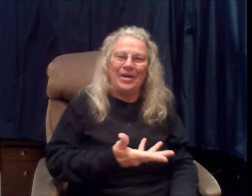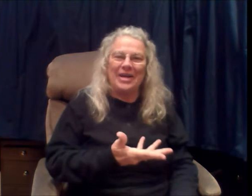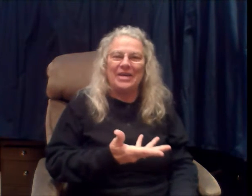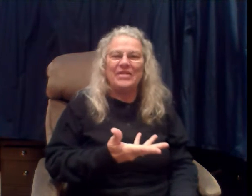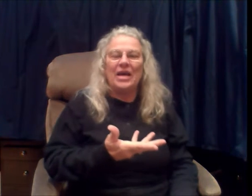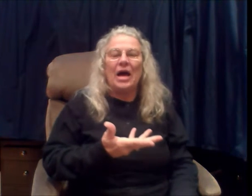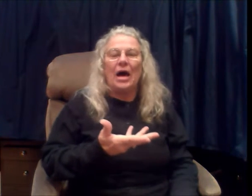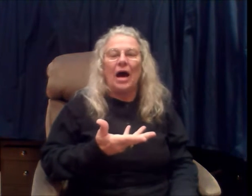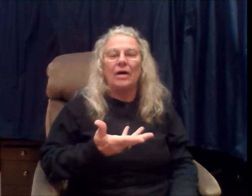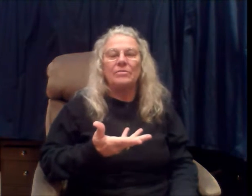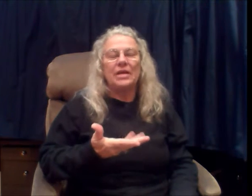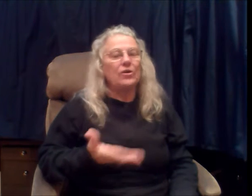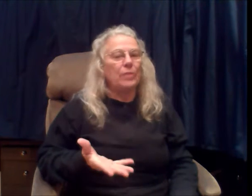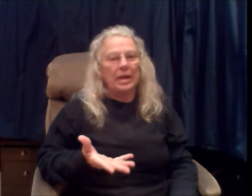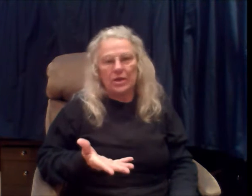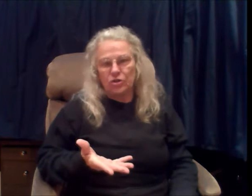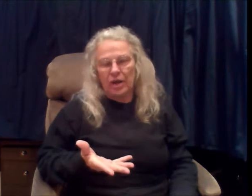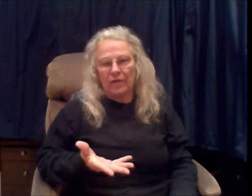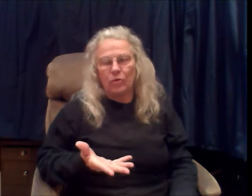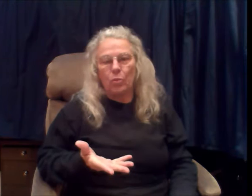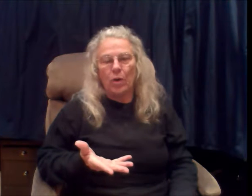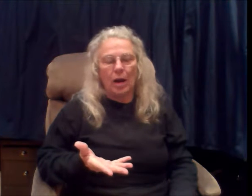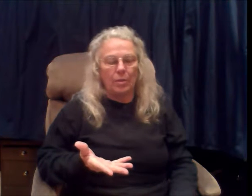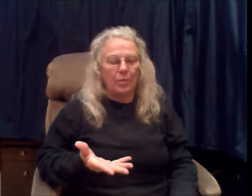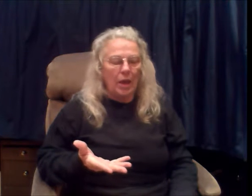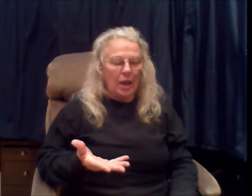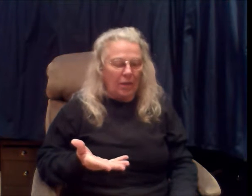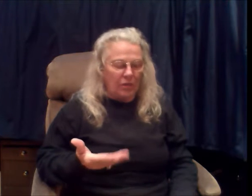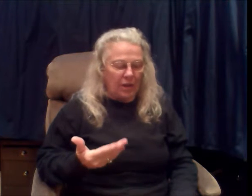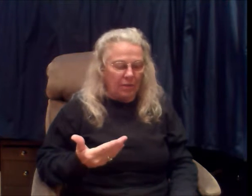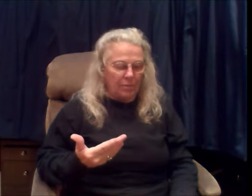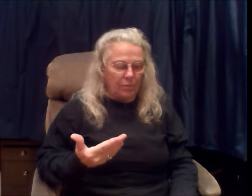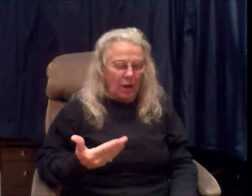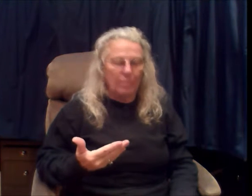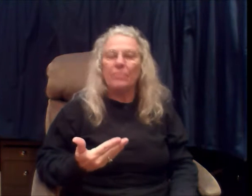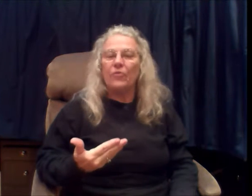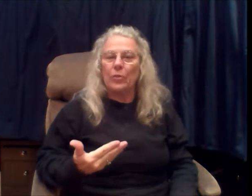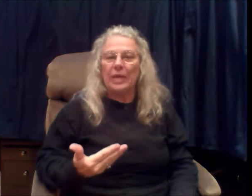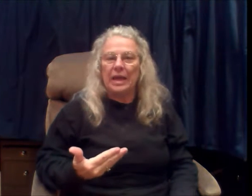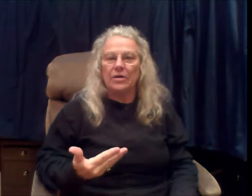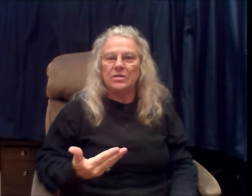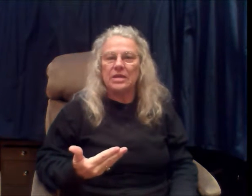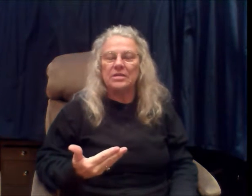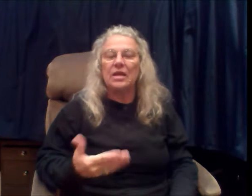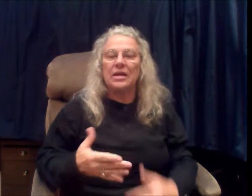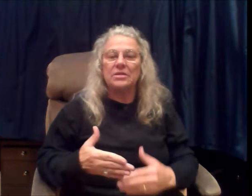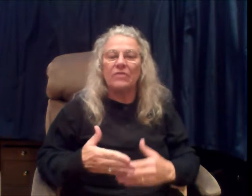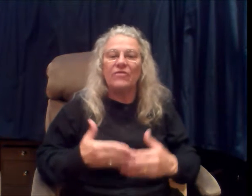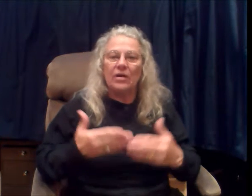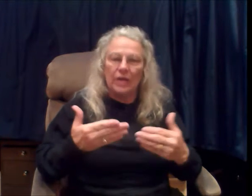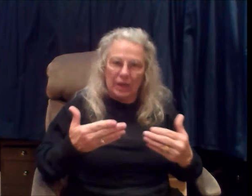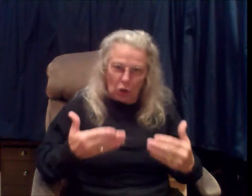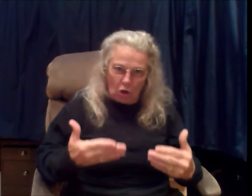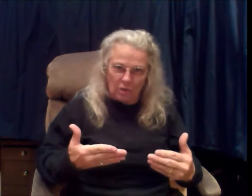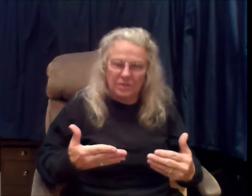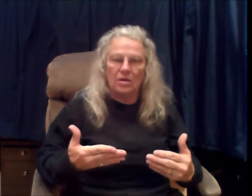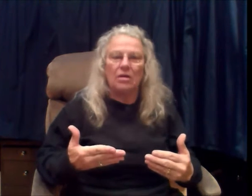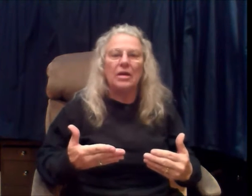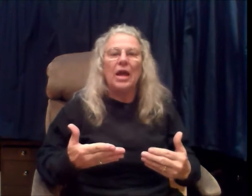enough. Intermediate should have no problem. The problem for the beginners is that it's a fairly long song,